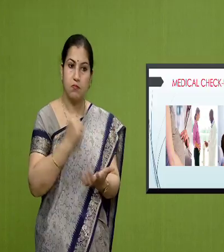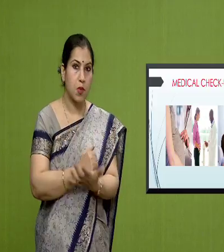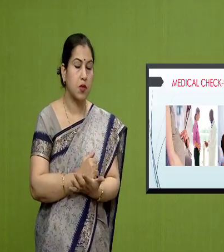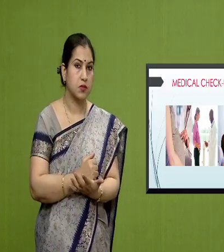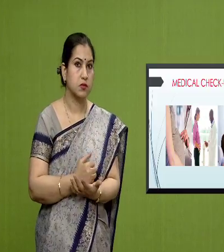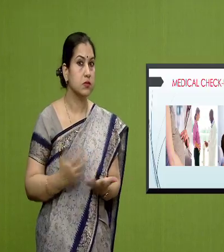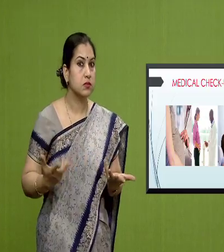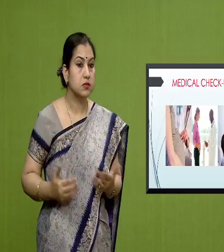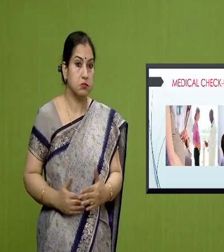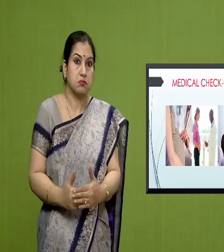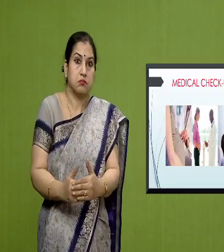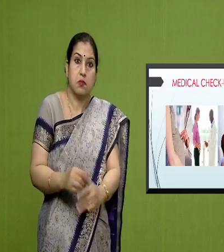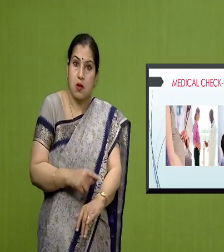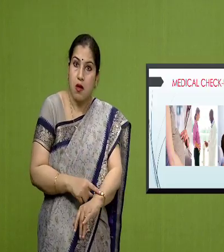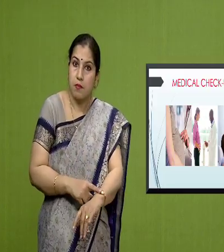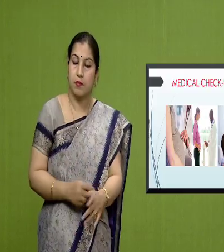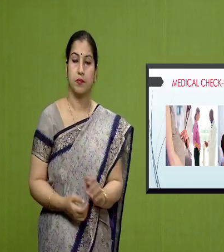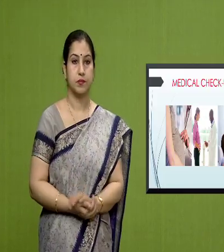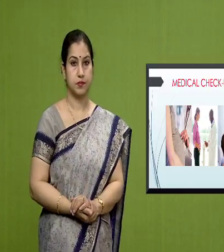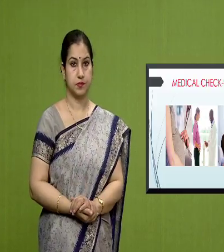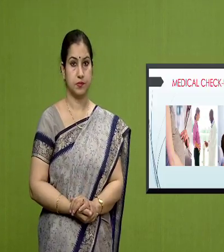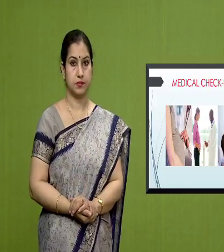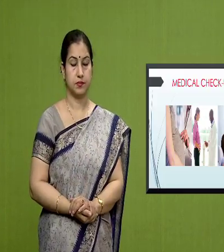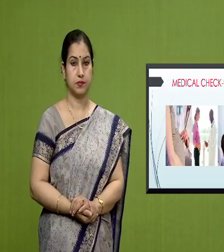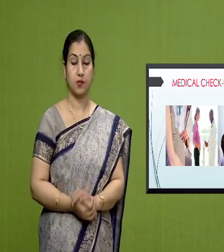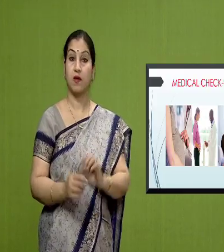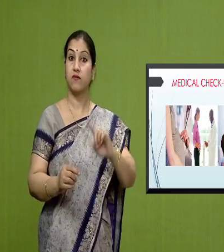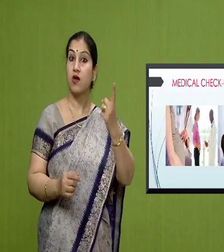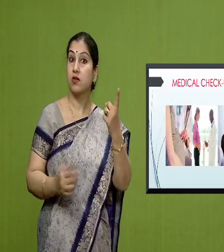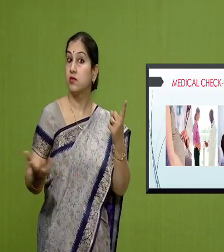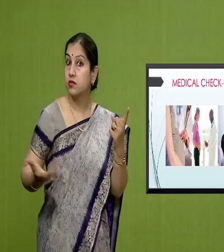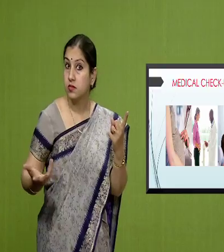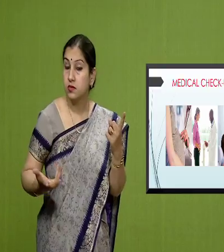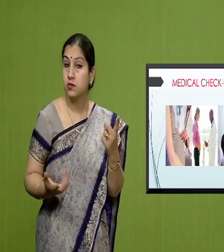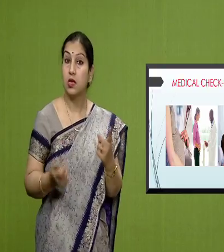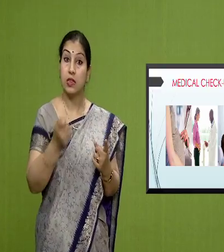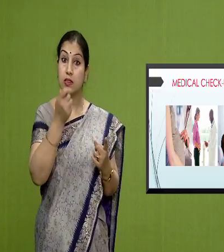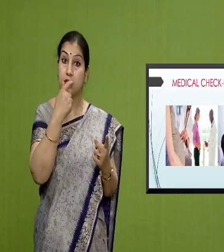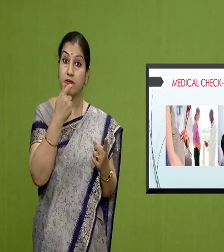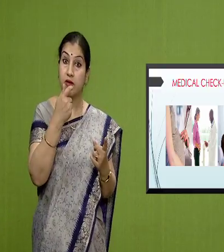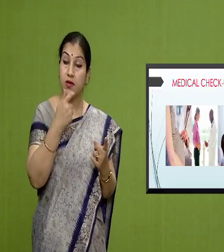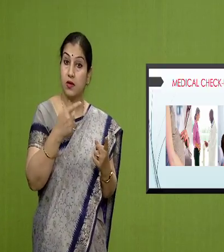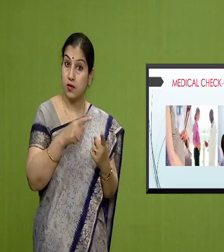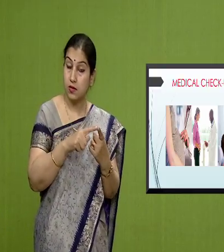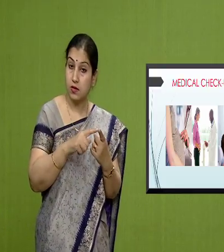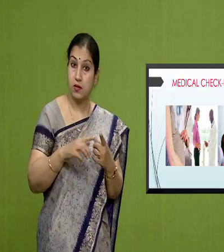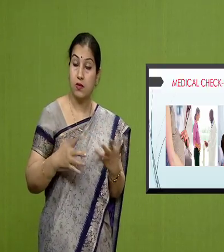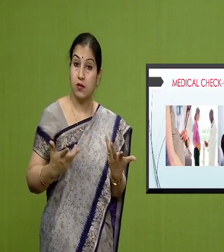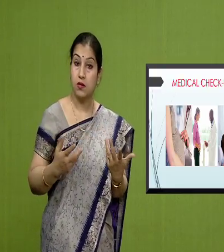taken care during pregnancy. The first, medicine taken by